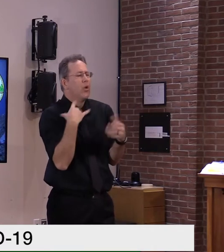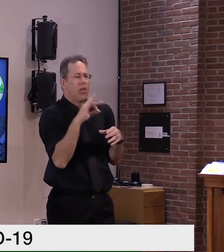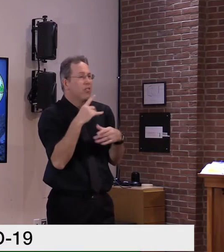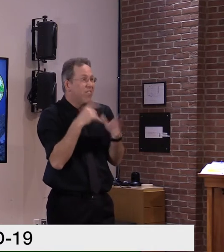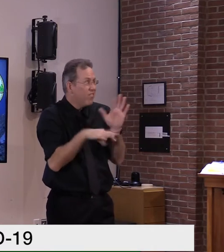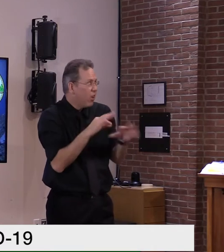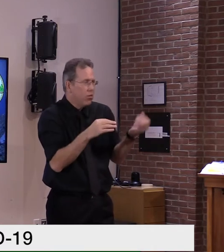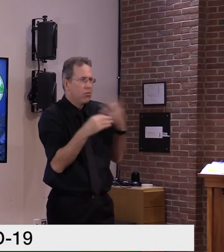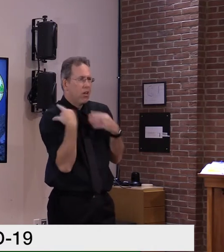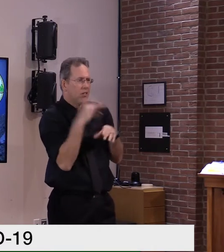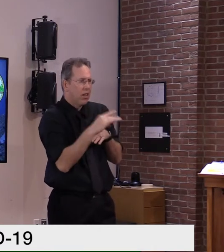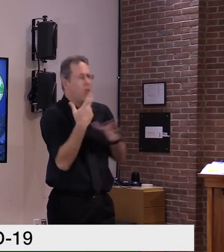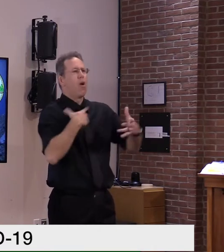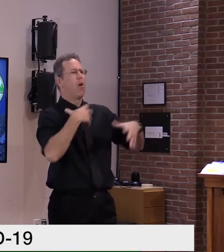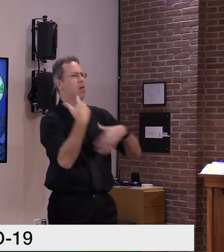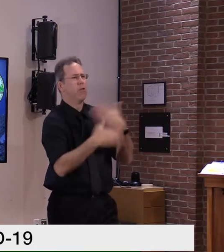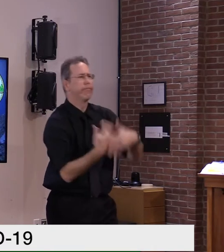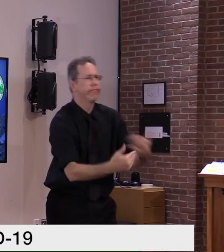They sent it out to the